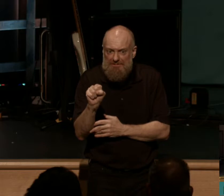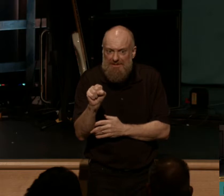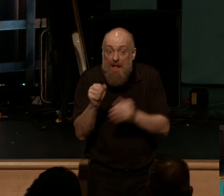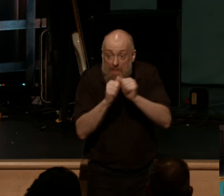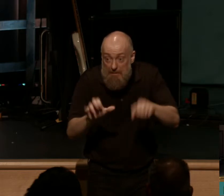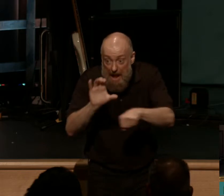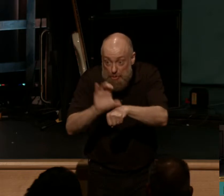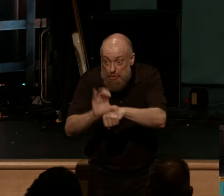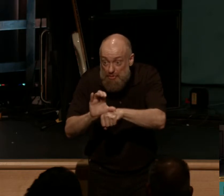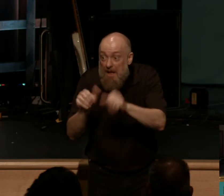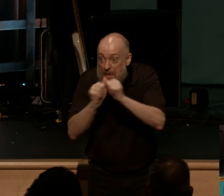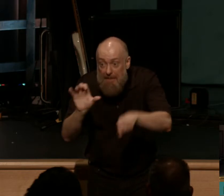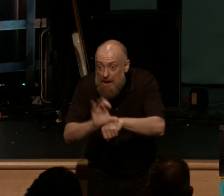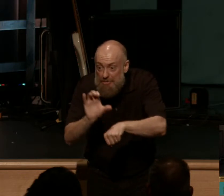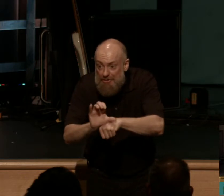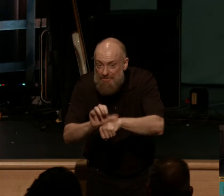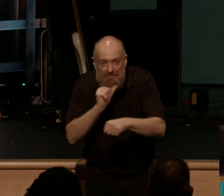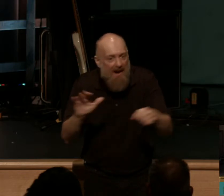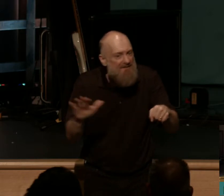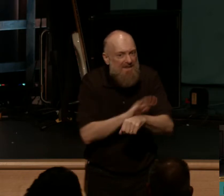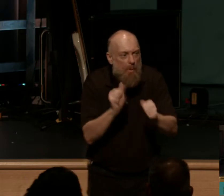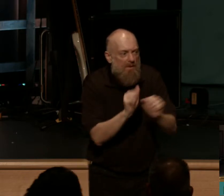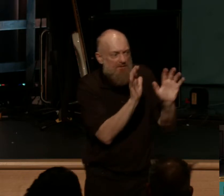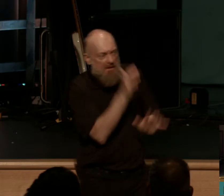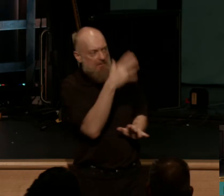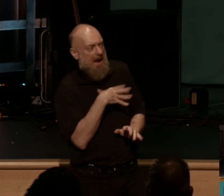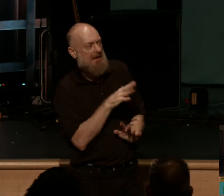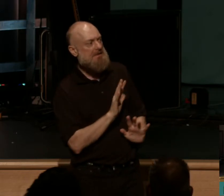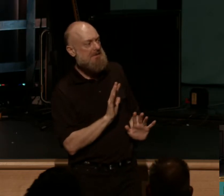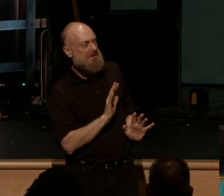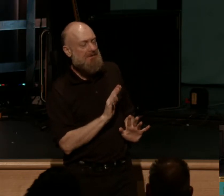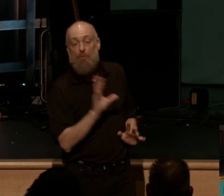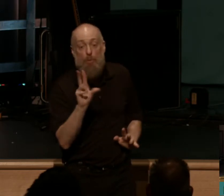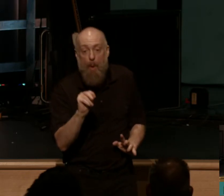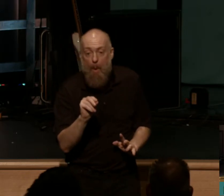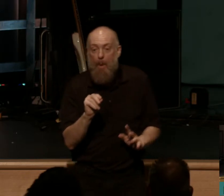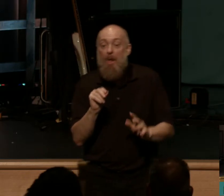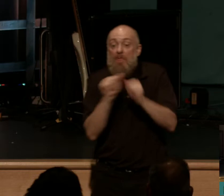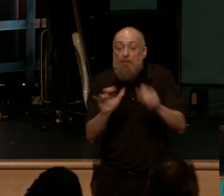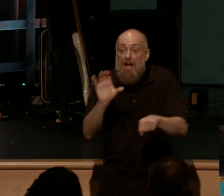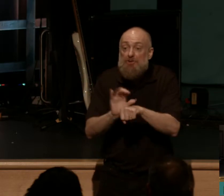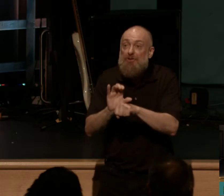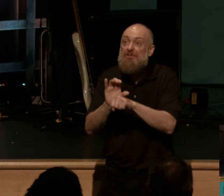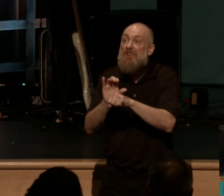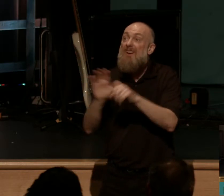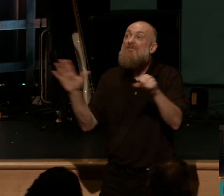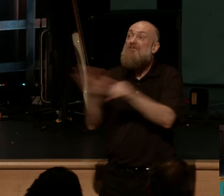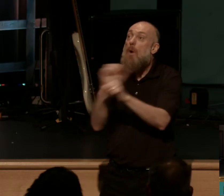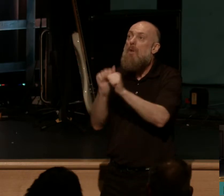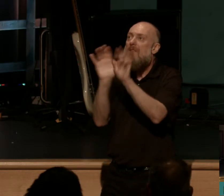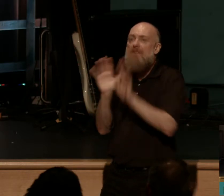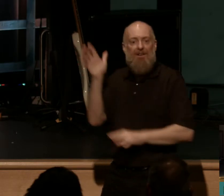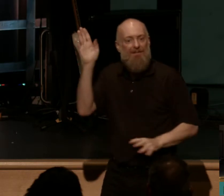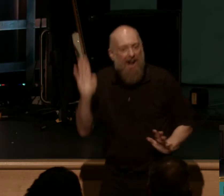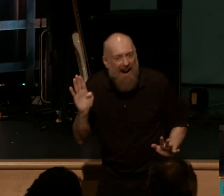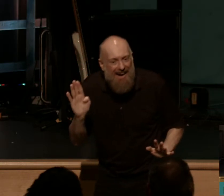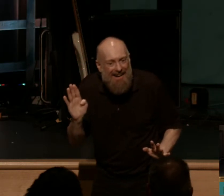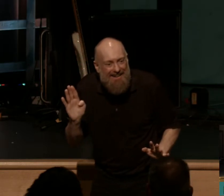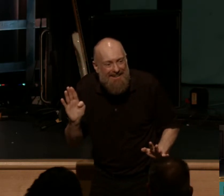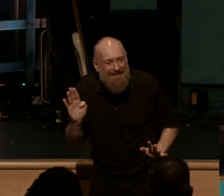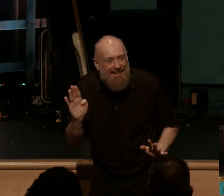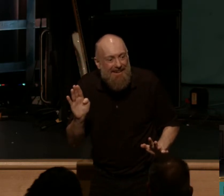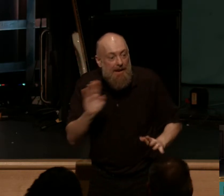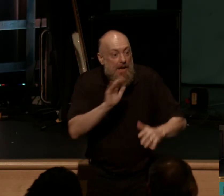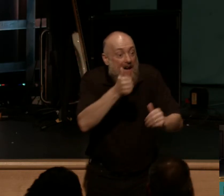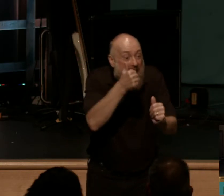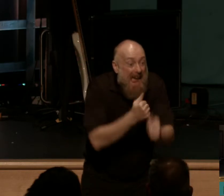loved ones, the blessed church will not be filled with the fear of man. The blessed church will be filled with the fear of God. That phrase there, an awe came